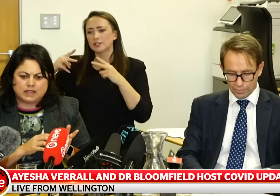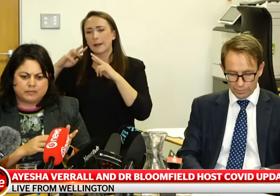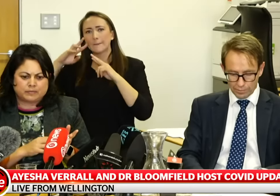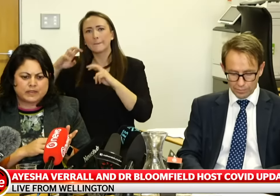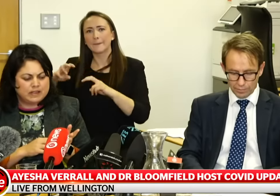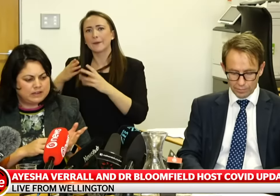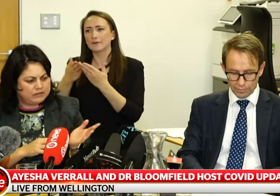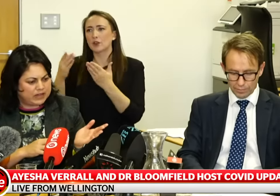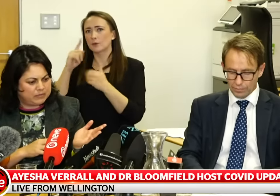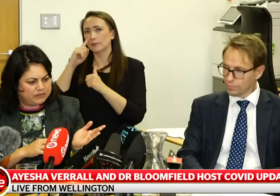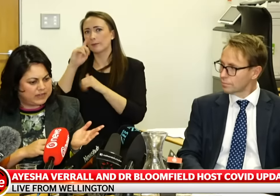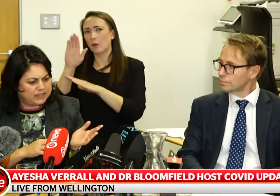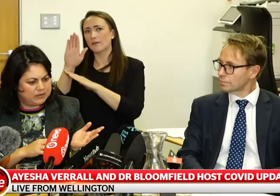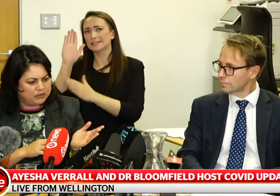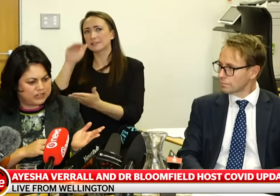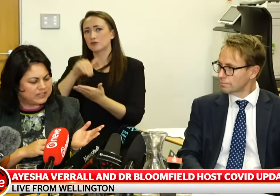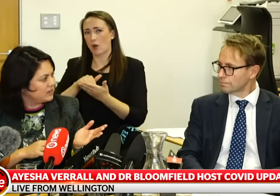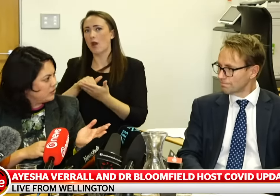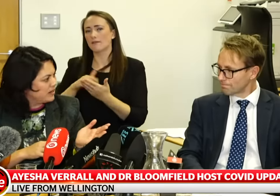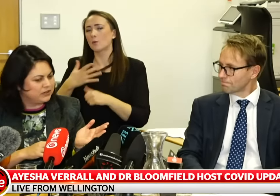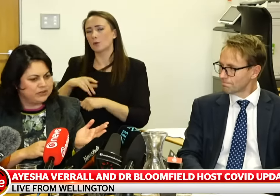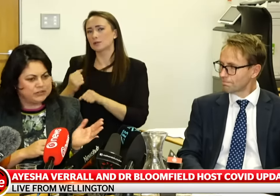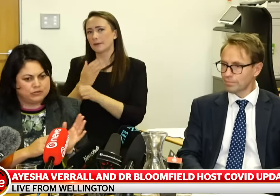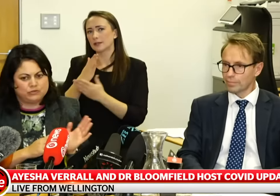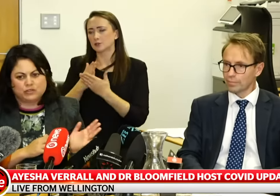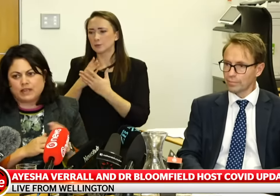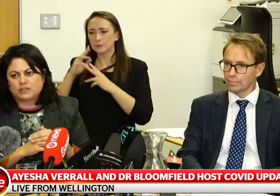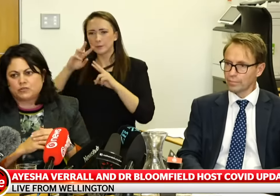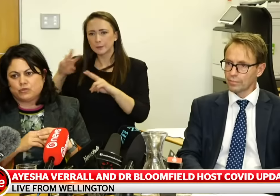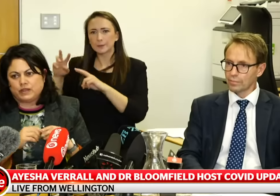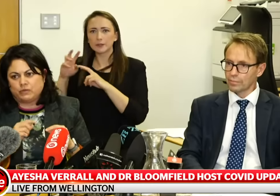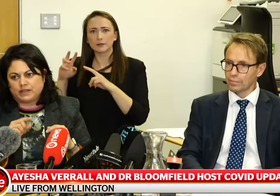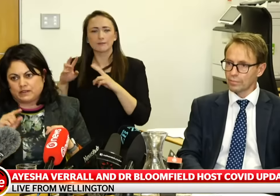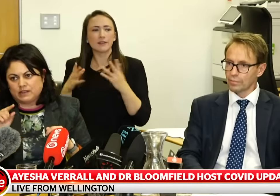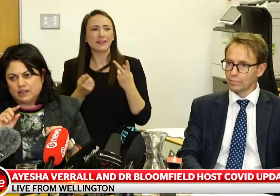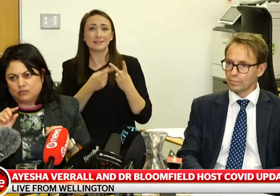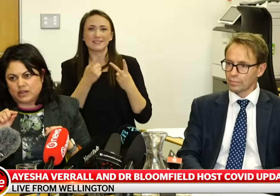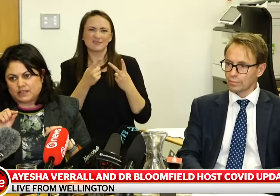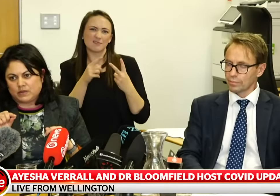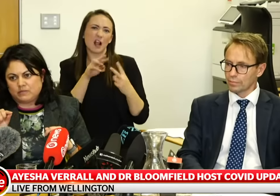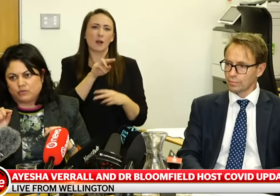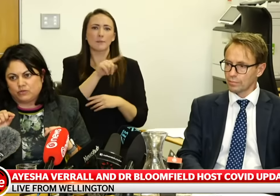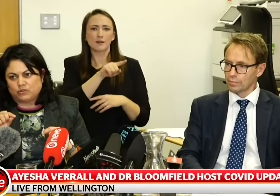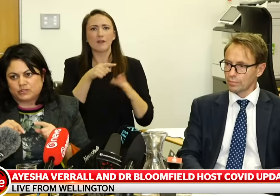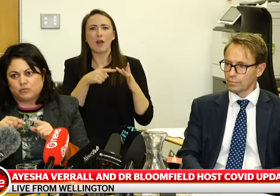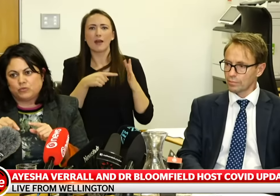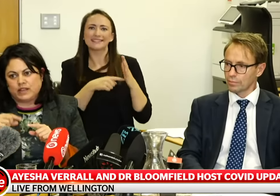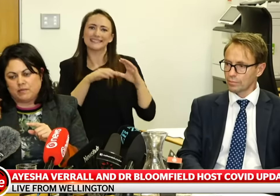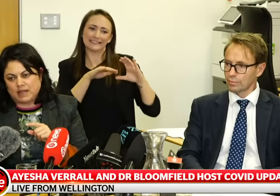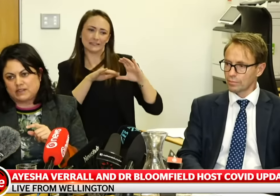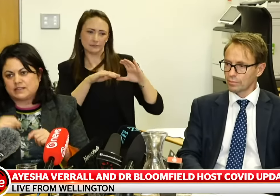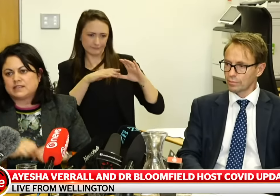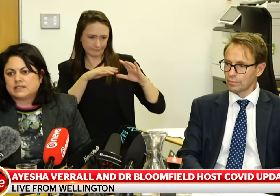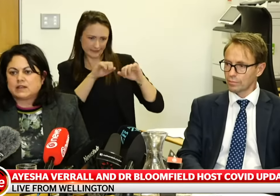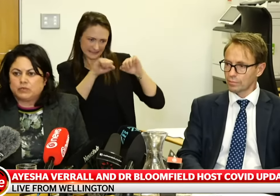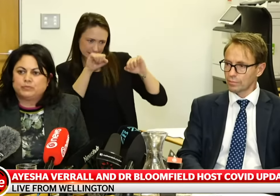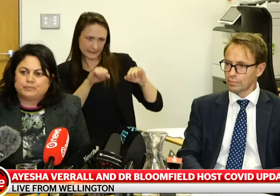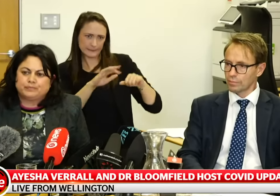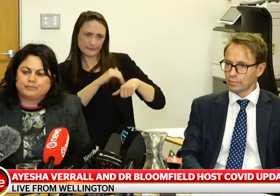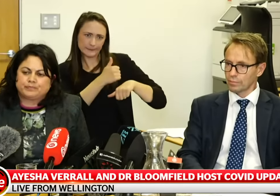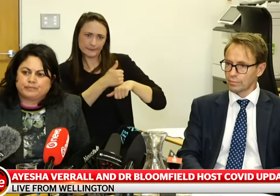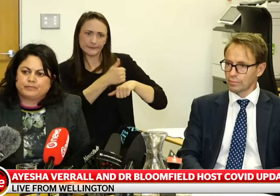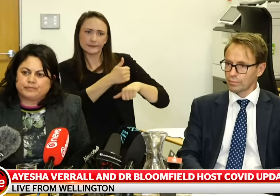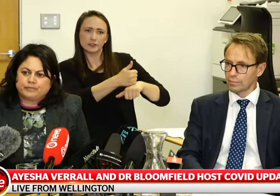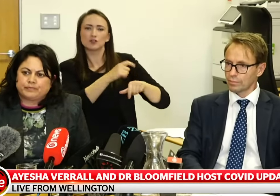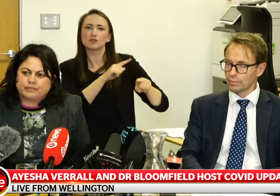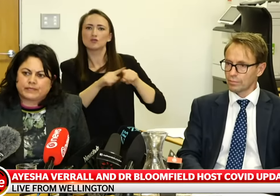there's you have a couple of IT projects underway, don't you, to make sure that we can trace the people who cross the border and match that to their sample. So